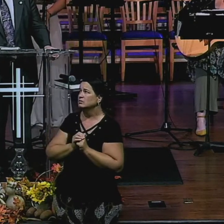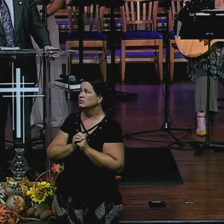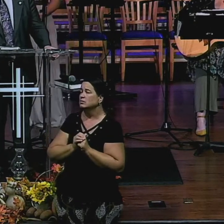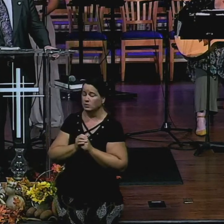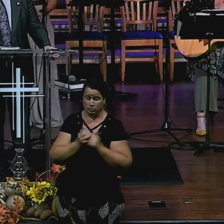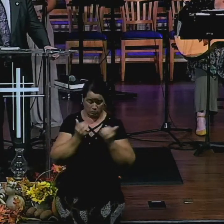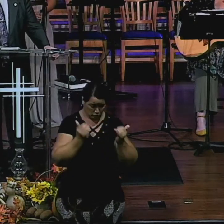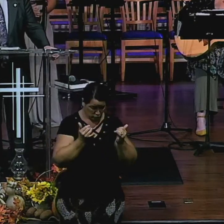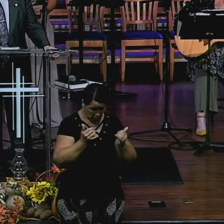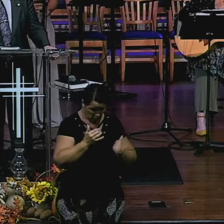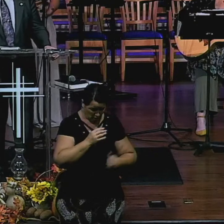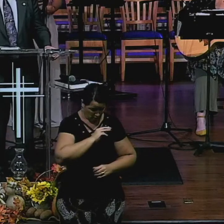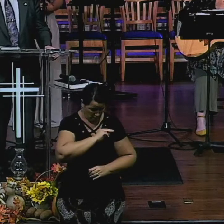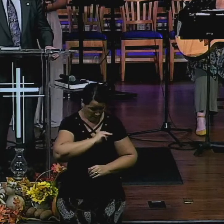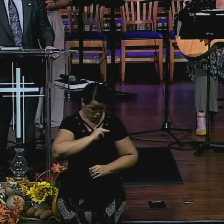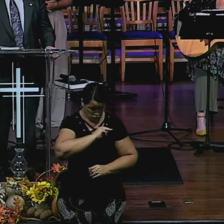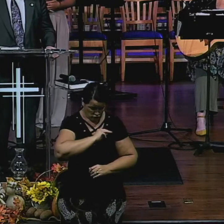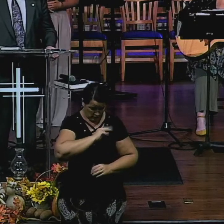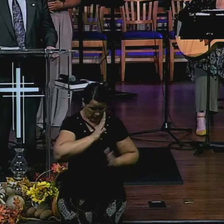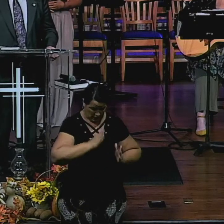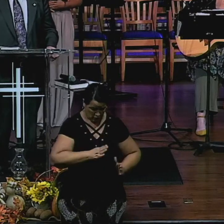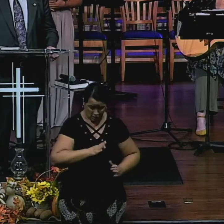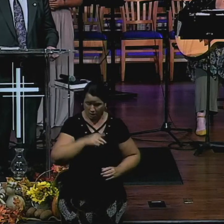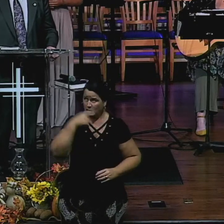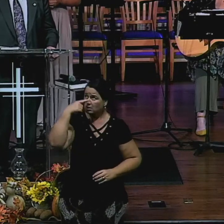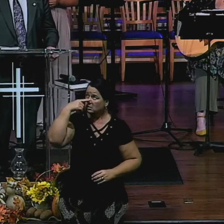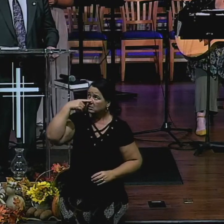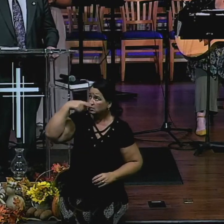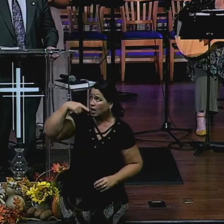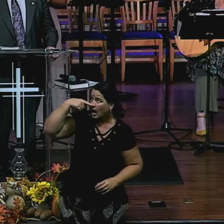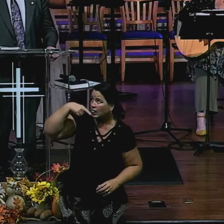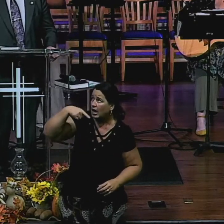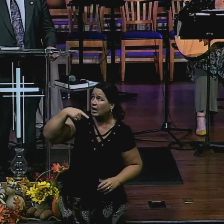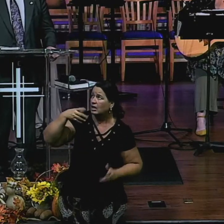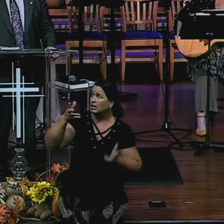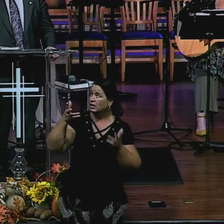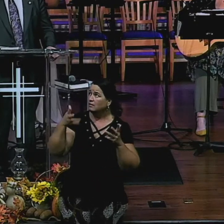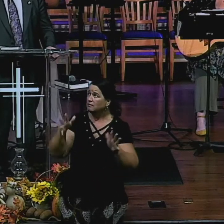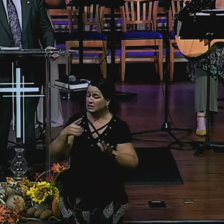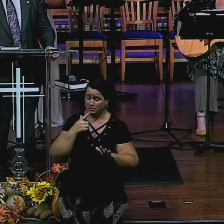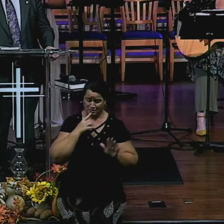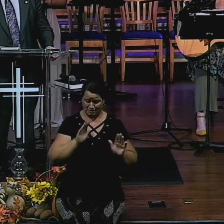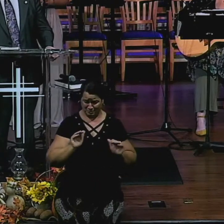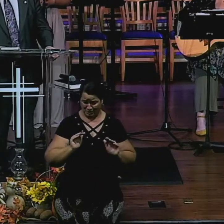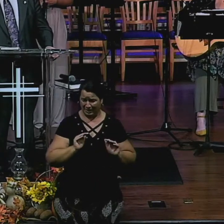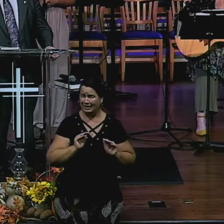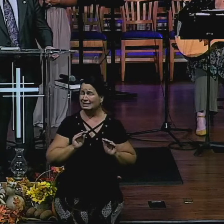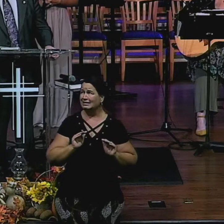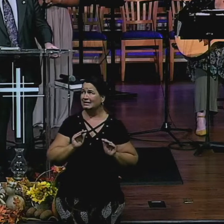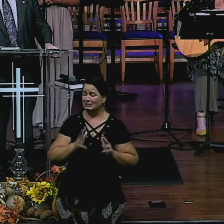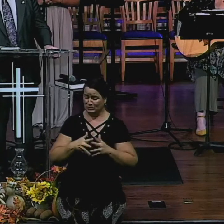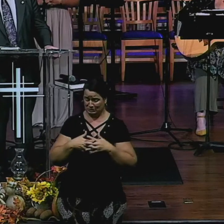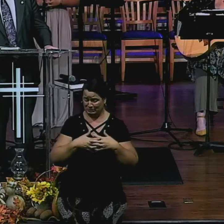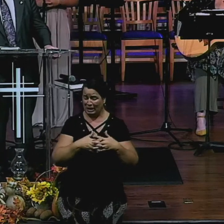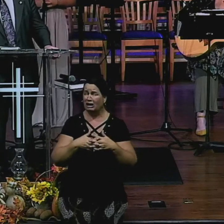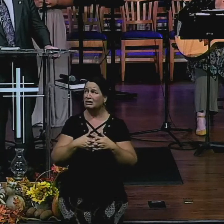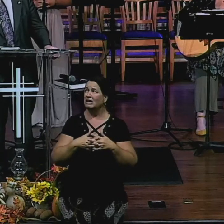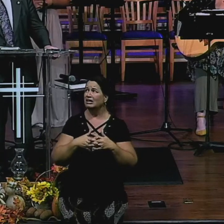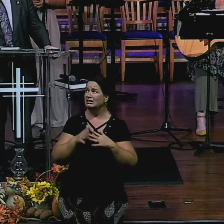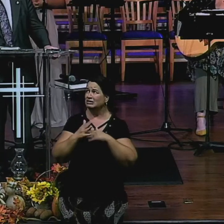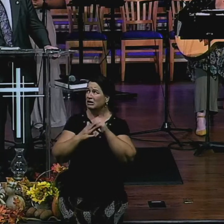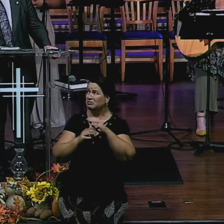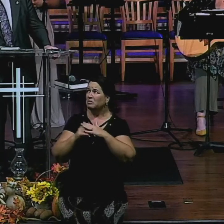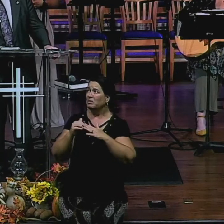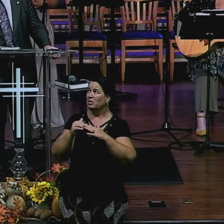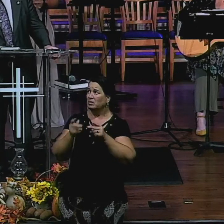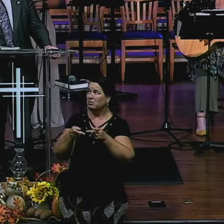and have said goodbyes to family and to friends and to houses and lands and have forsaken all to follow